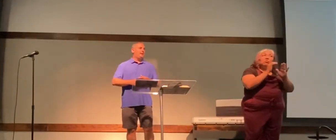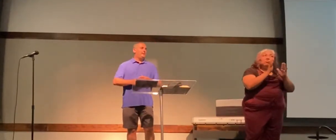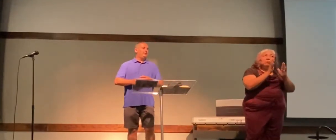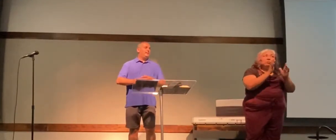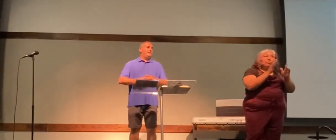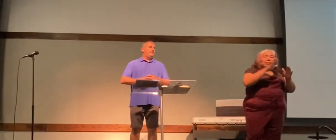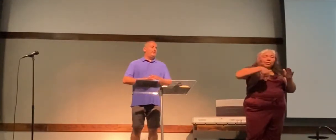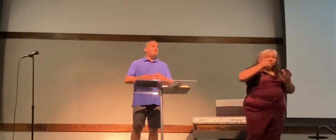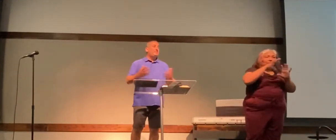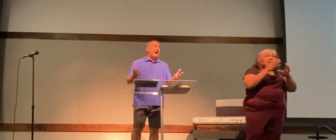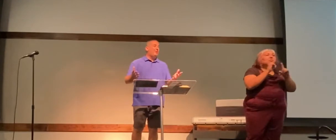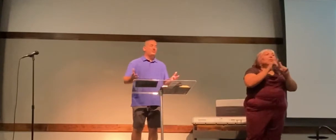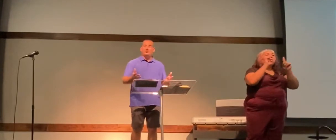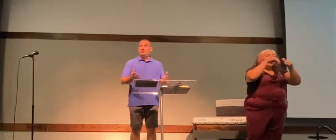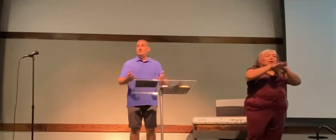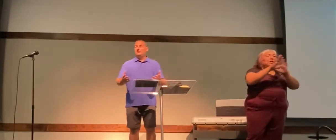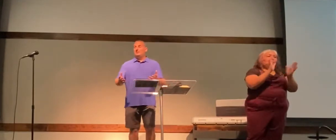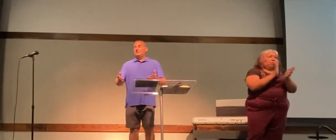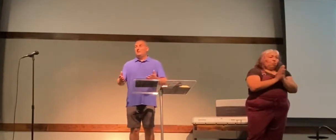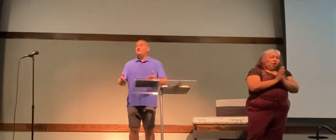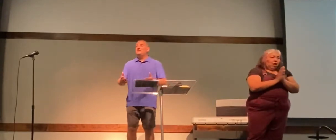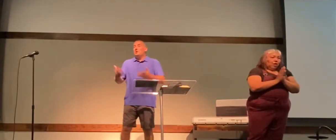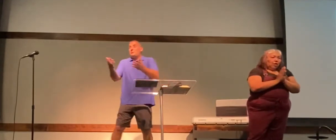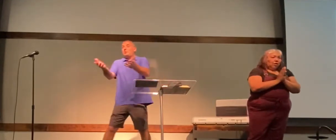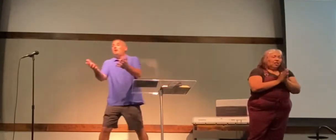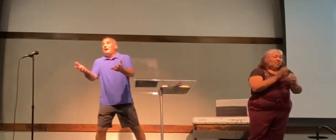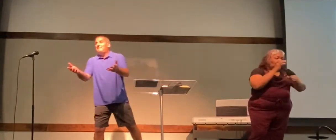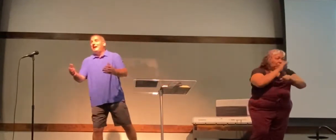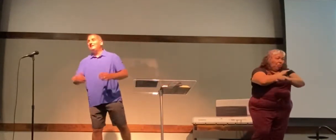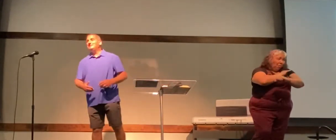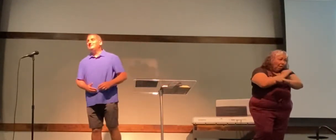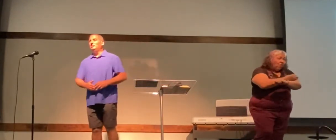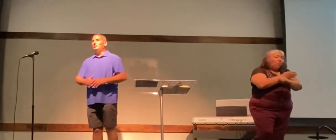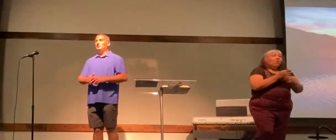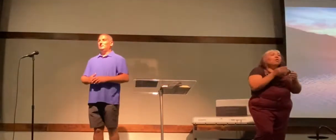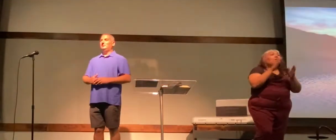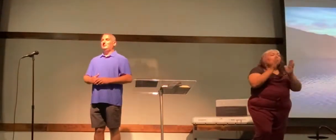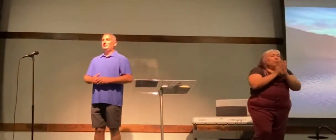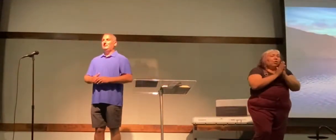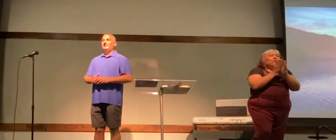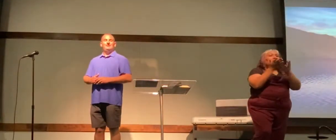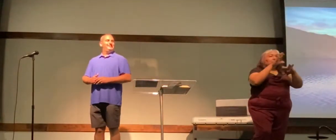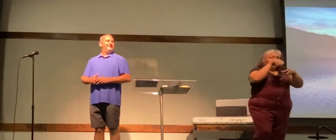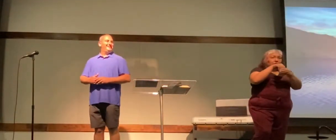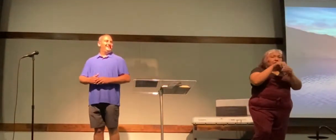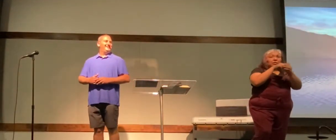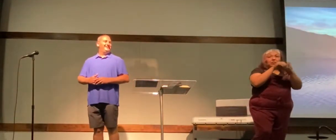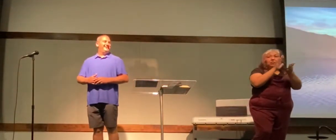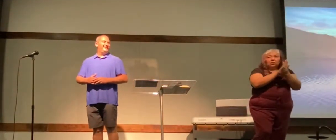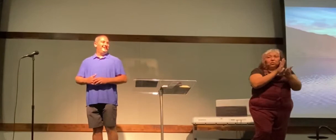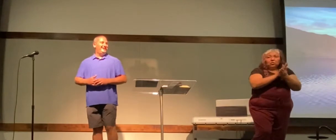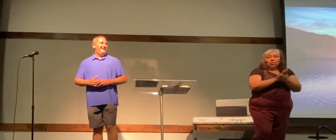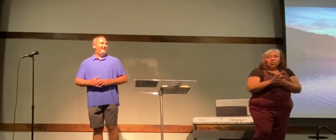pray. It was powerful. Listen, prayer got back into school.